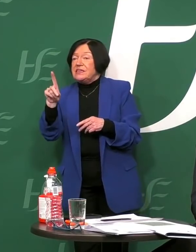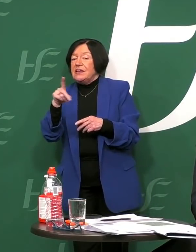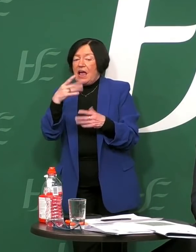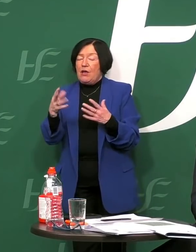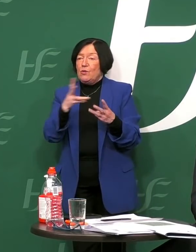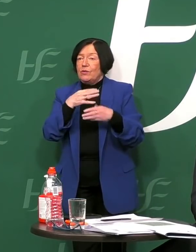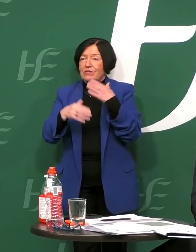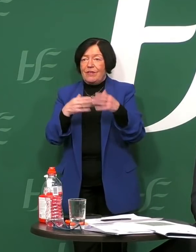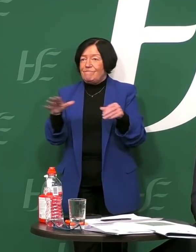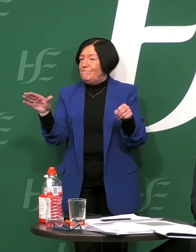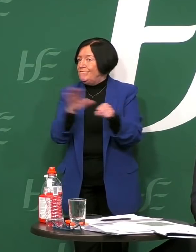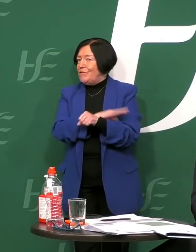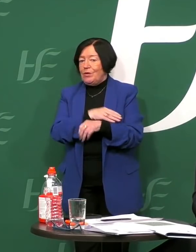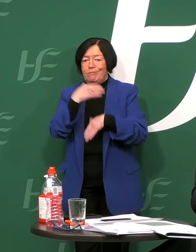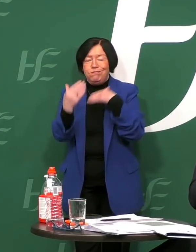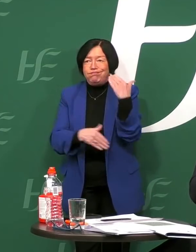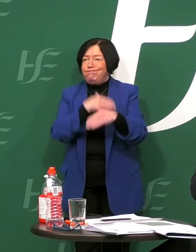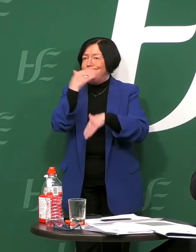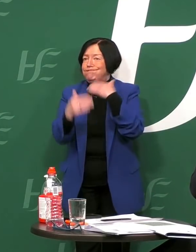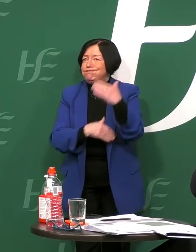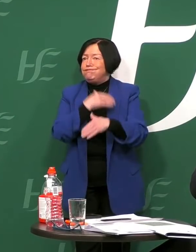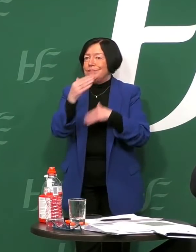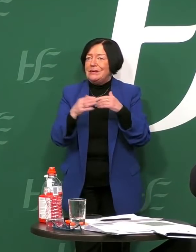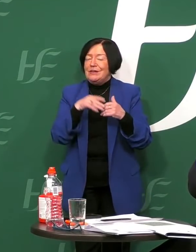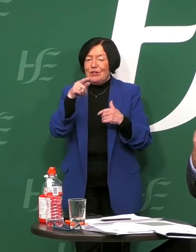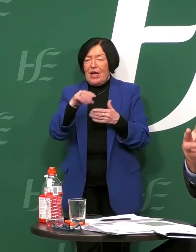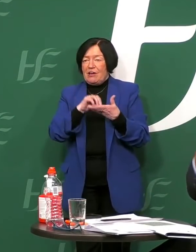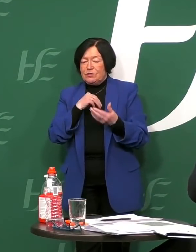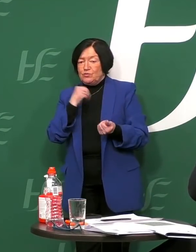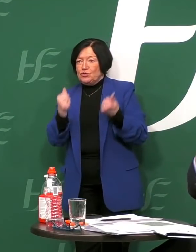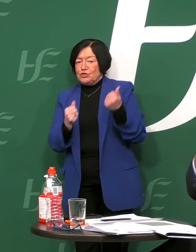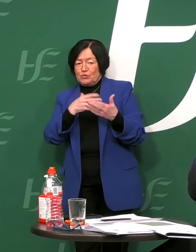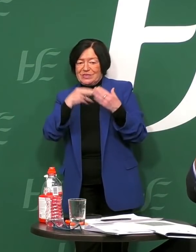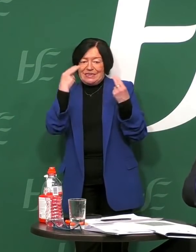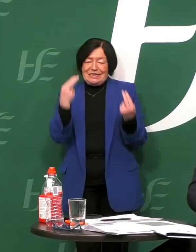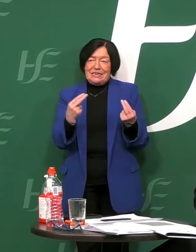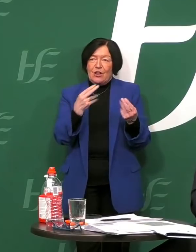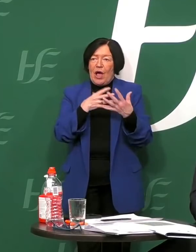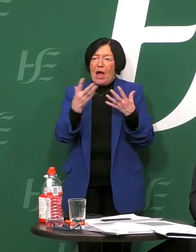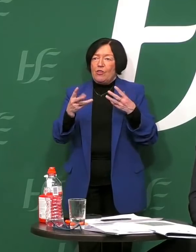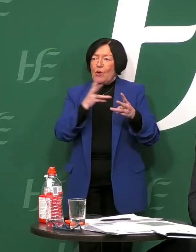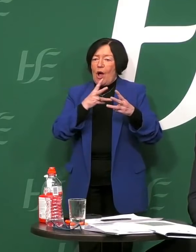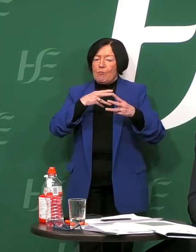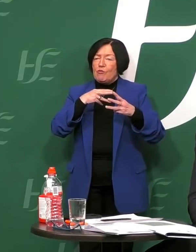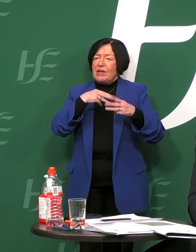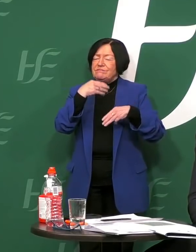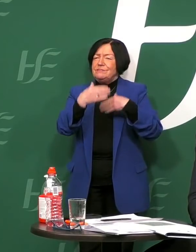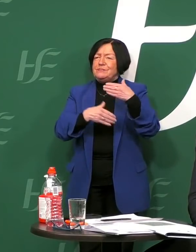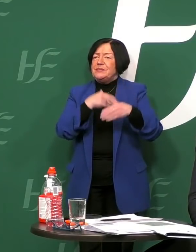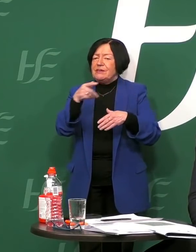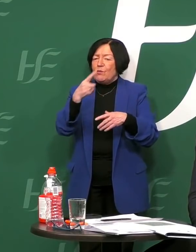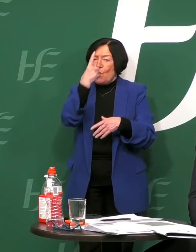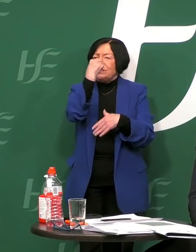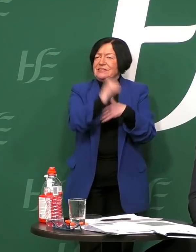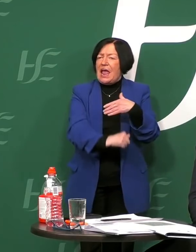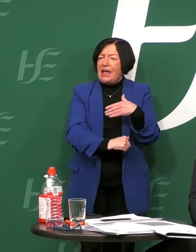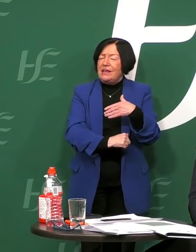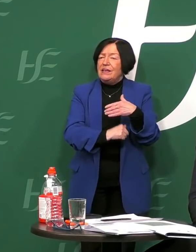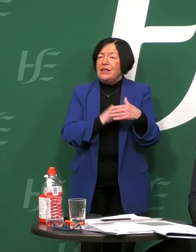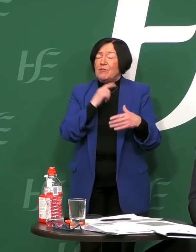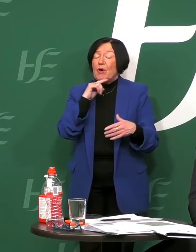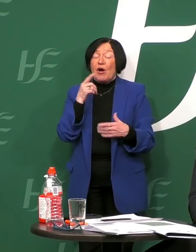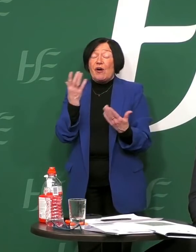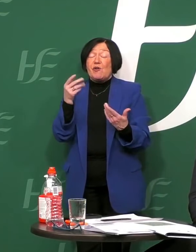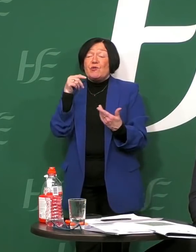operating at their full boots today? Like each centre will judge it daily based on what they think is coming in the door, what they operate on a given day. But I mean,